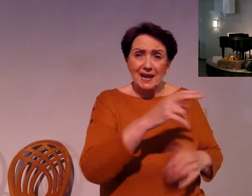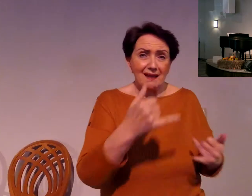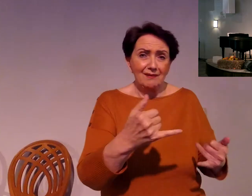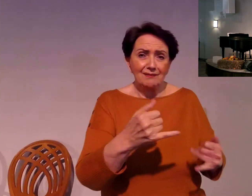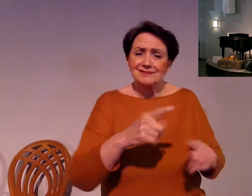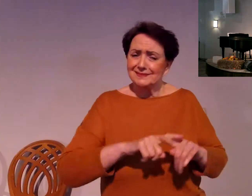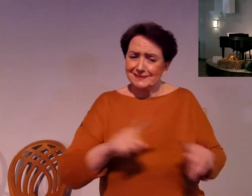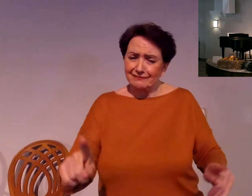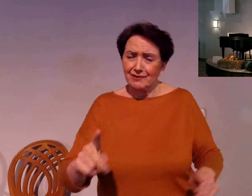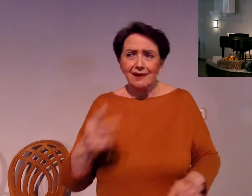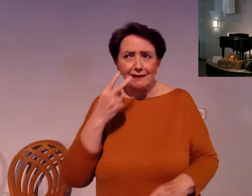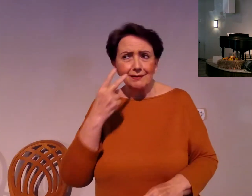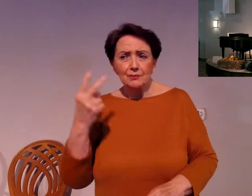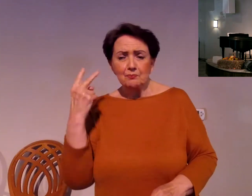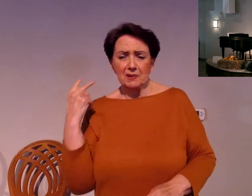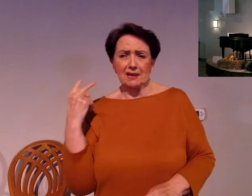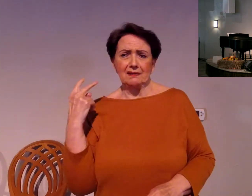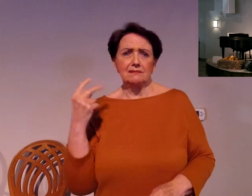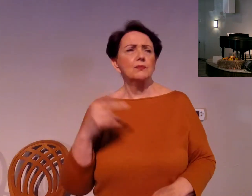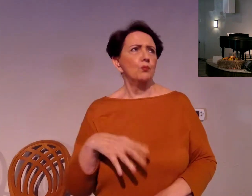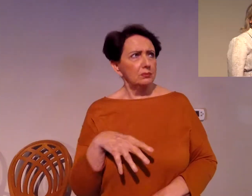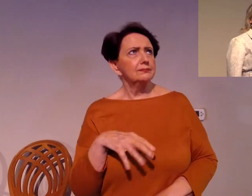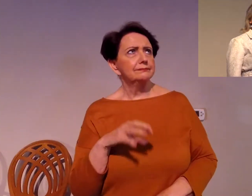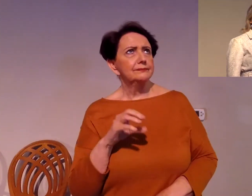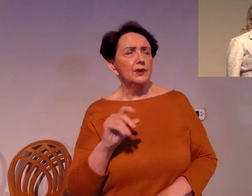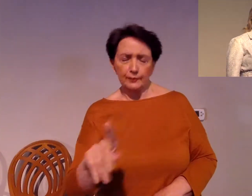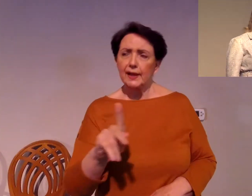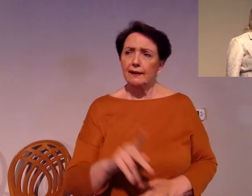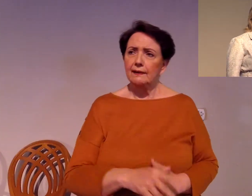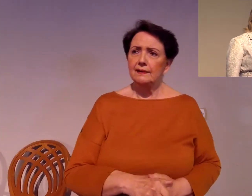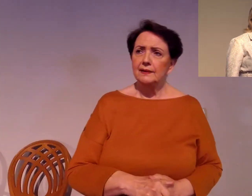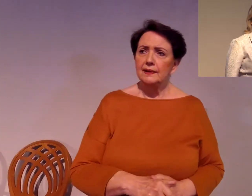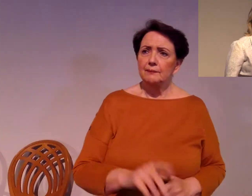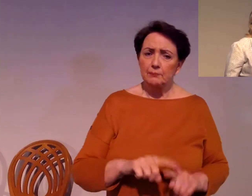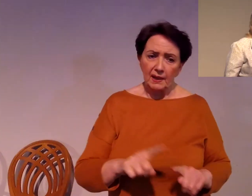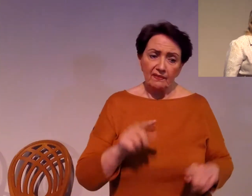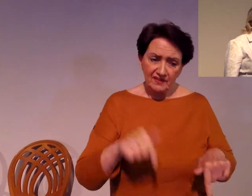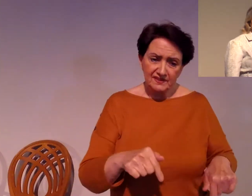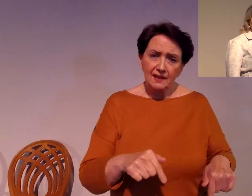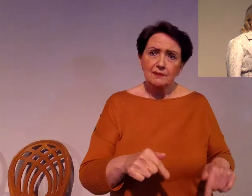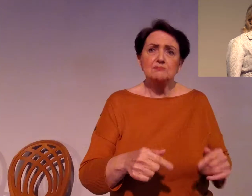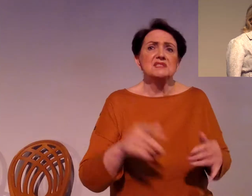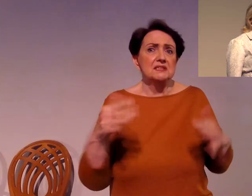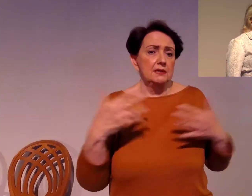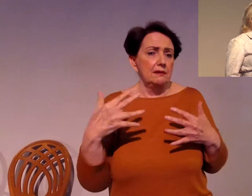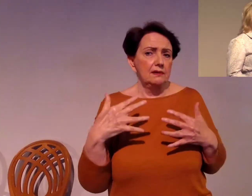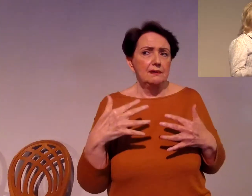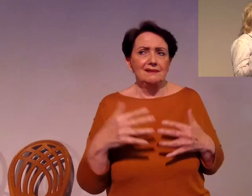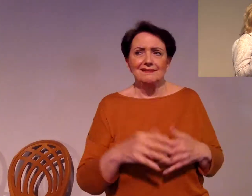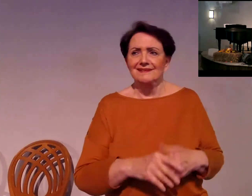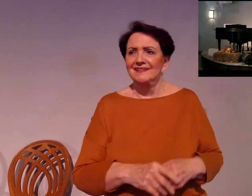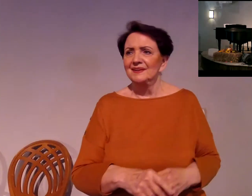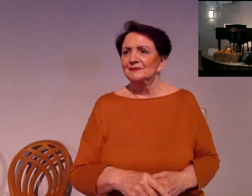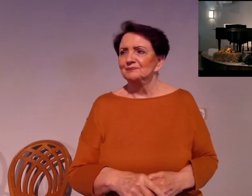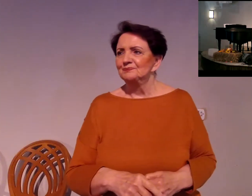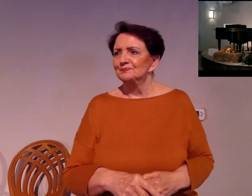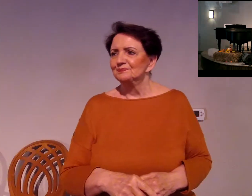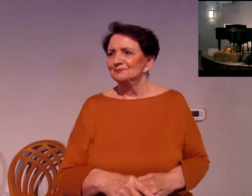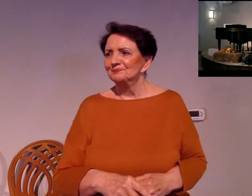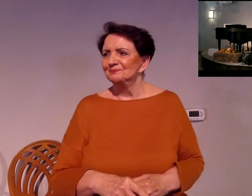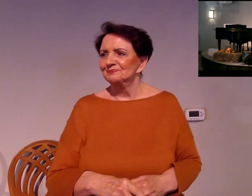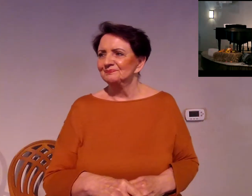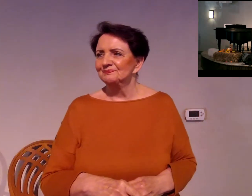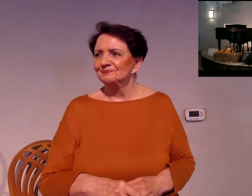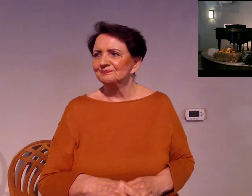look at that big leap back then and go, okay, but this one's scaring me, this big leap. So